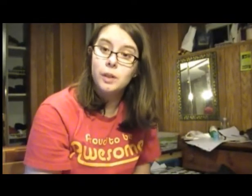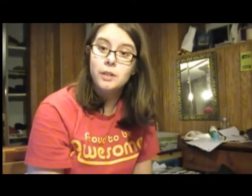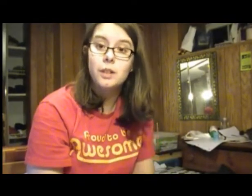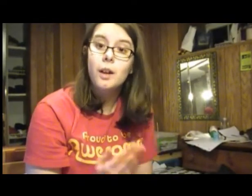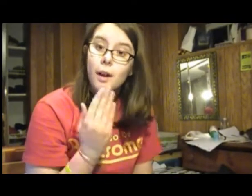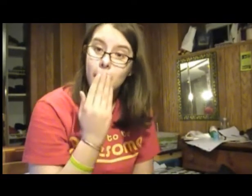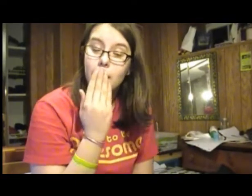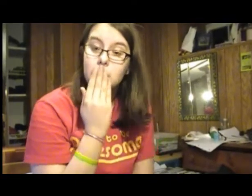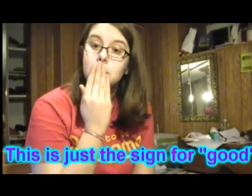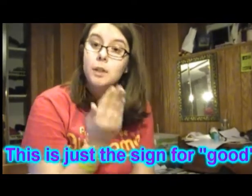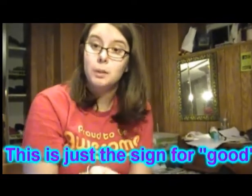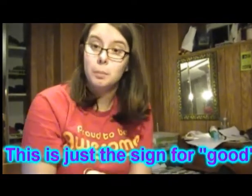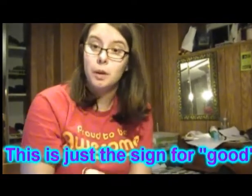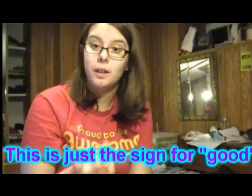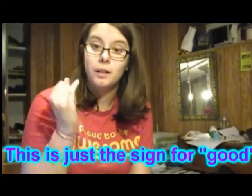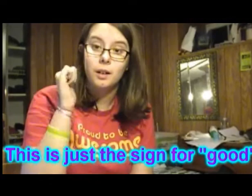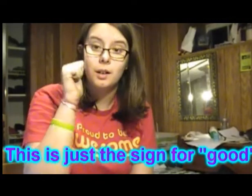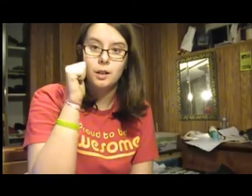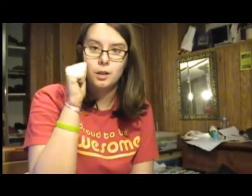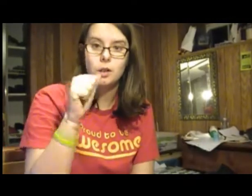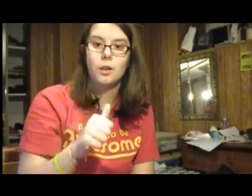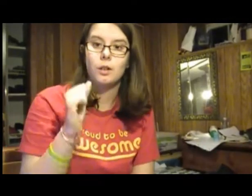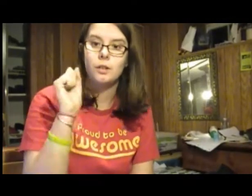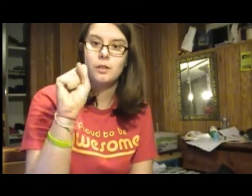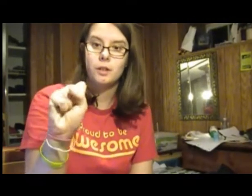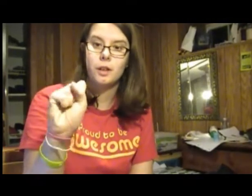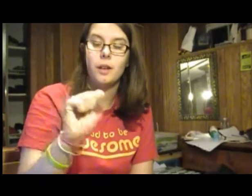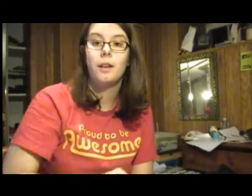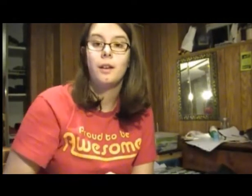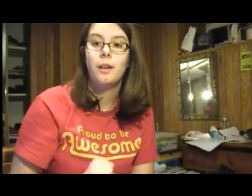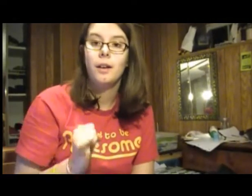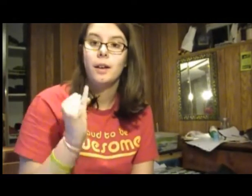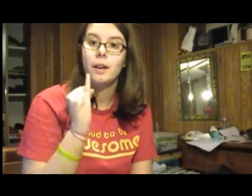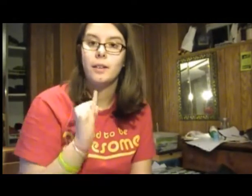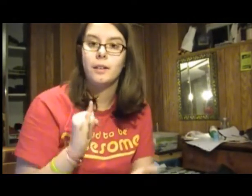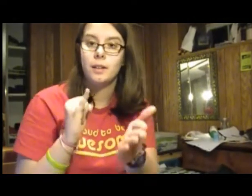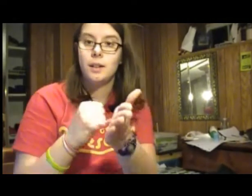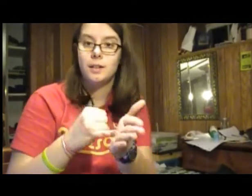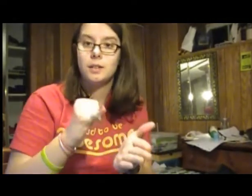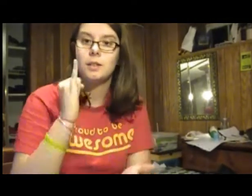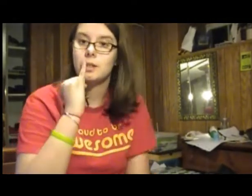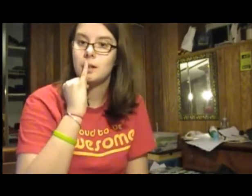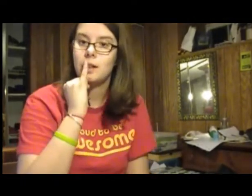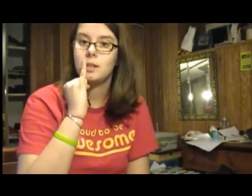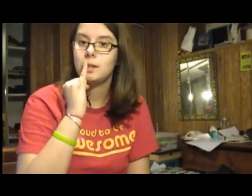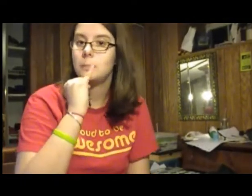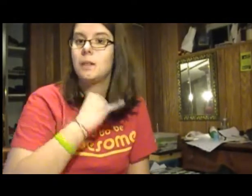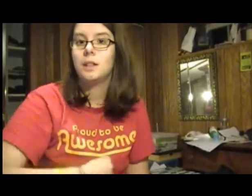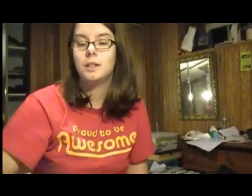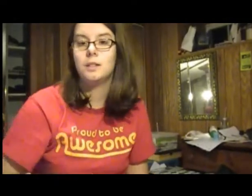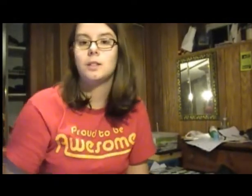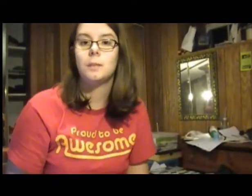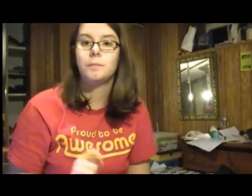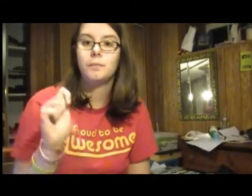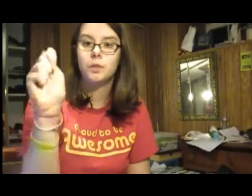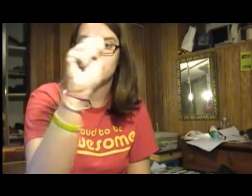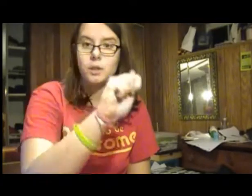was, good morning, girls. And then it is